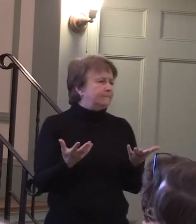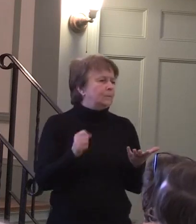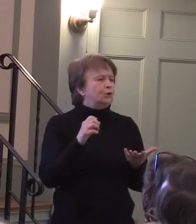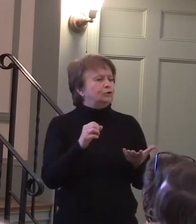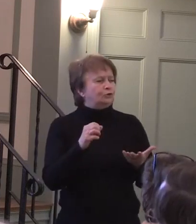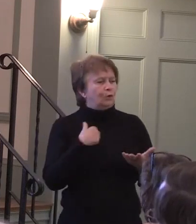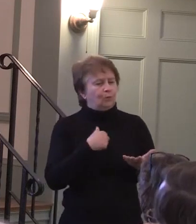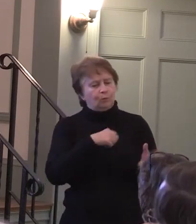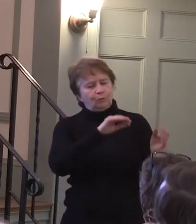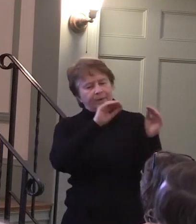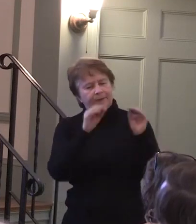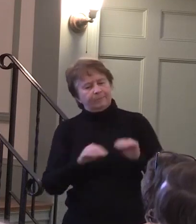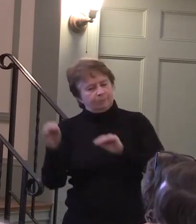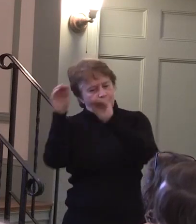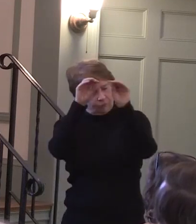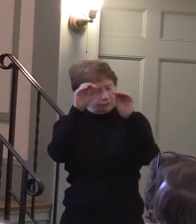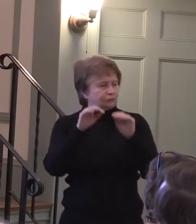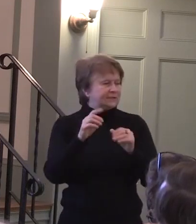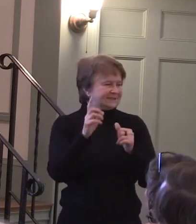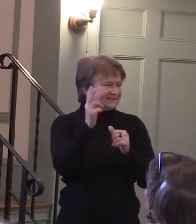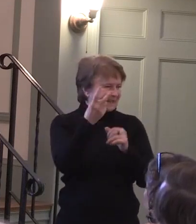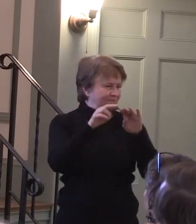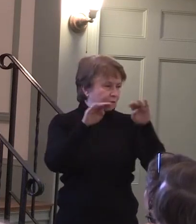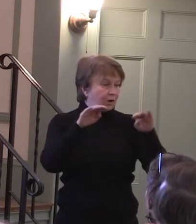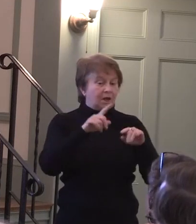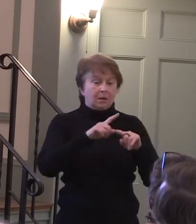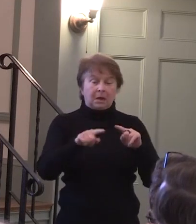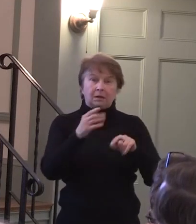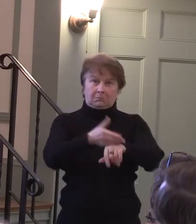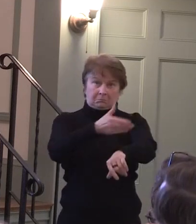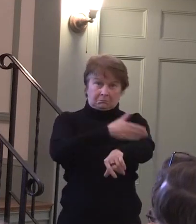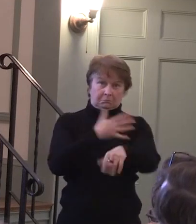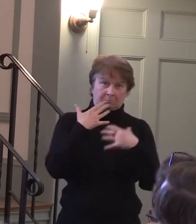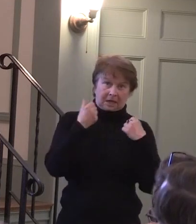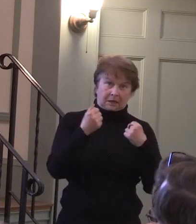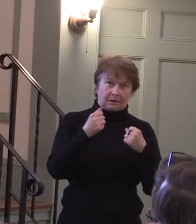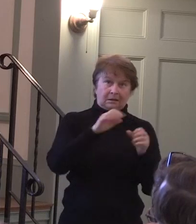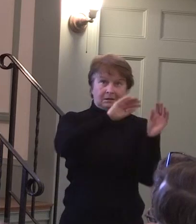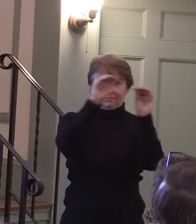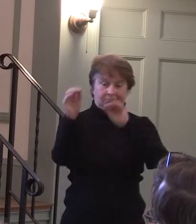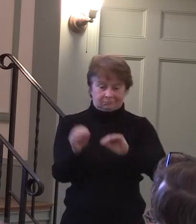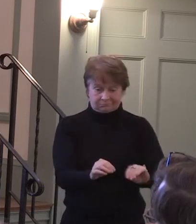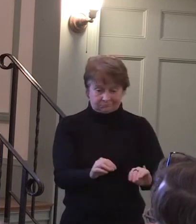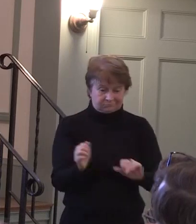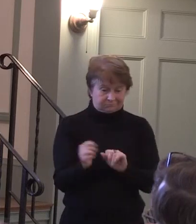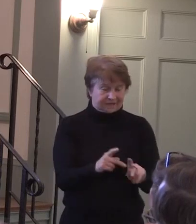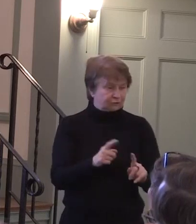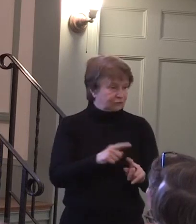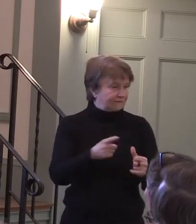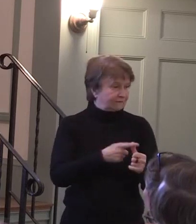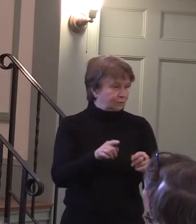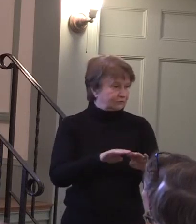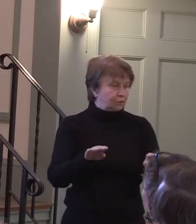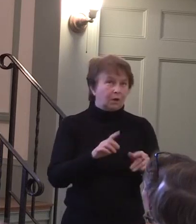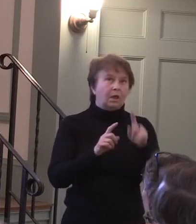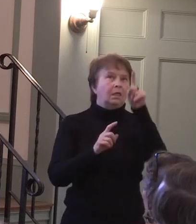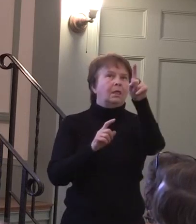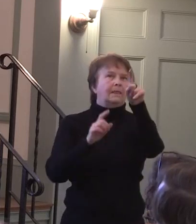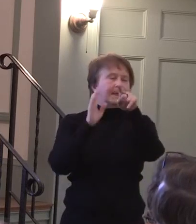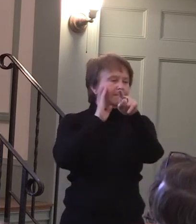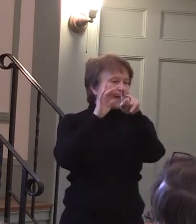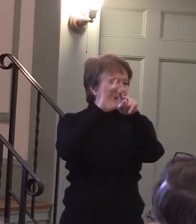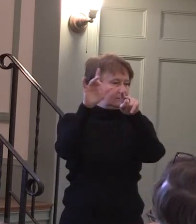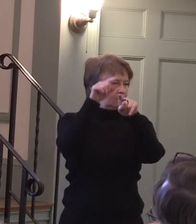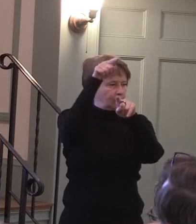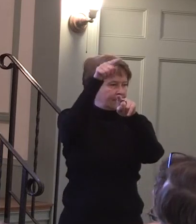So we move them to the second floor. But when they get better, we move them back to the first floor, and that opens the bed for the second